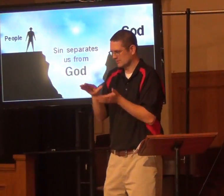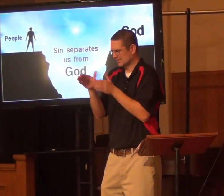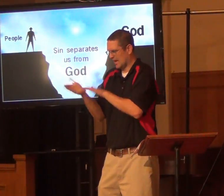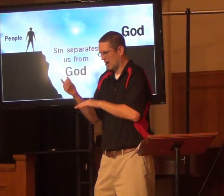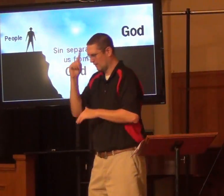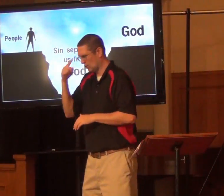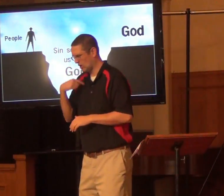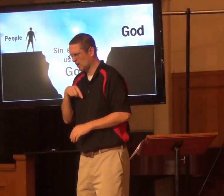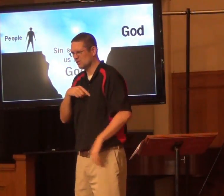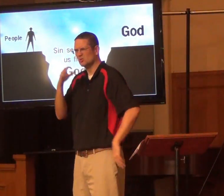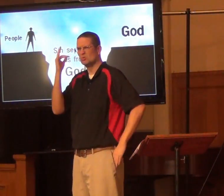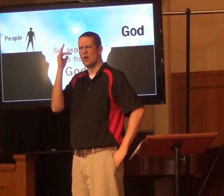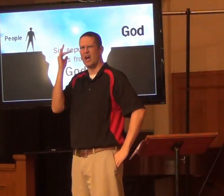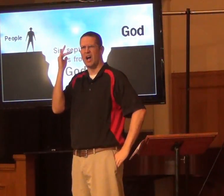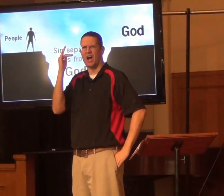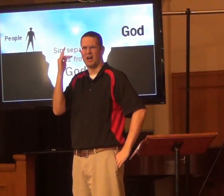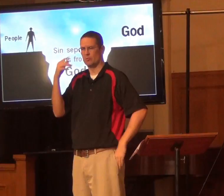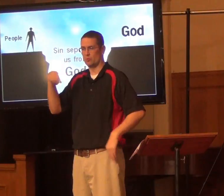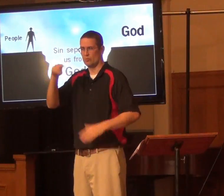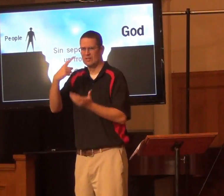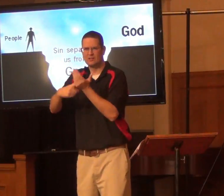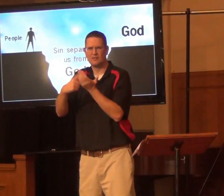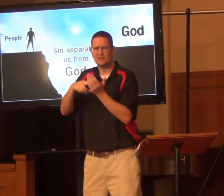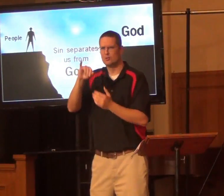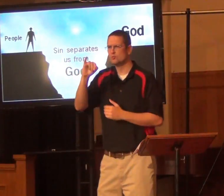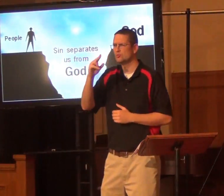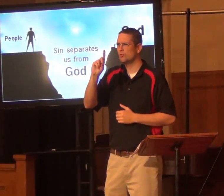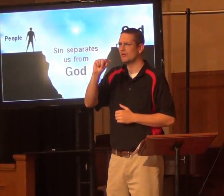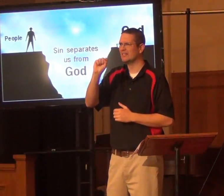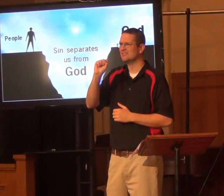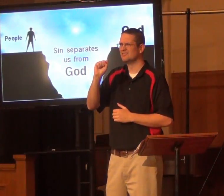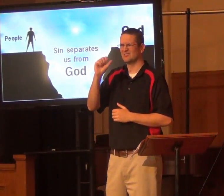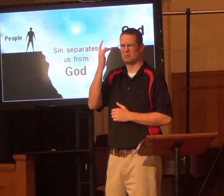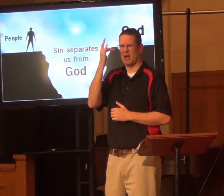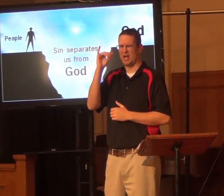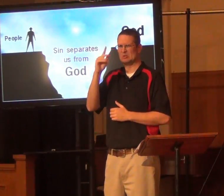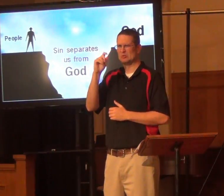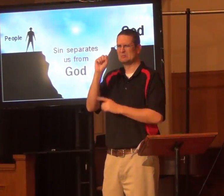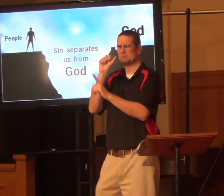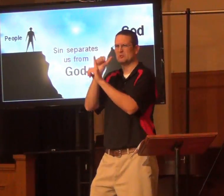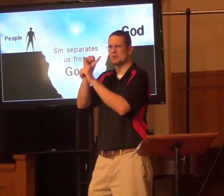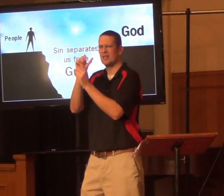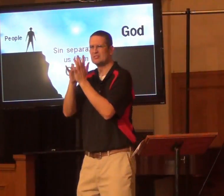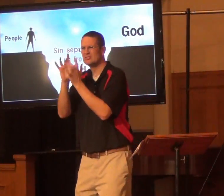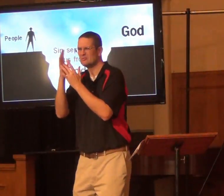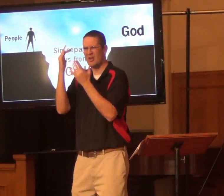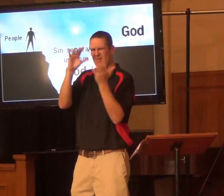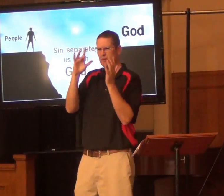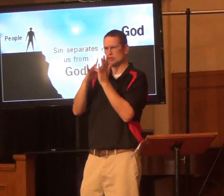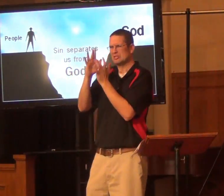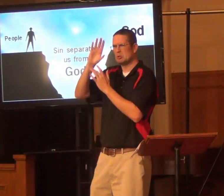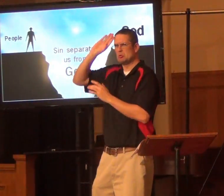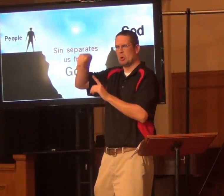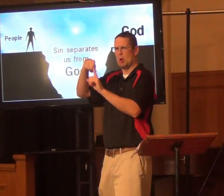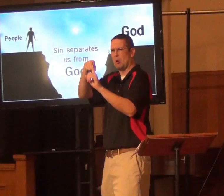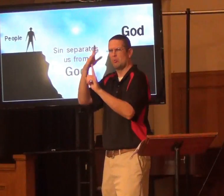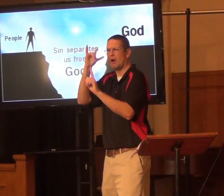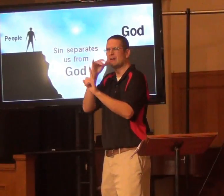heaven and He died for us. Why did He do that? We talked about Judas and how he betrayed Jesus, and